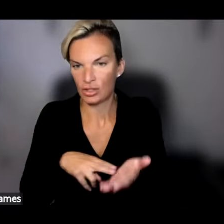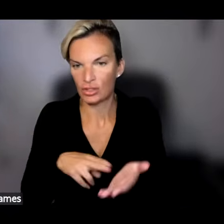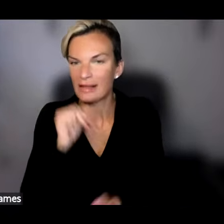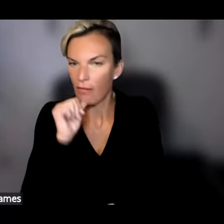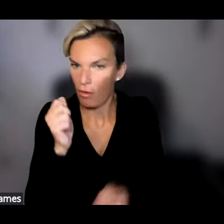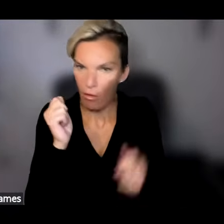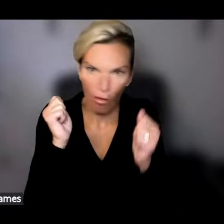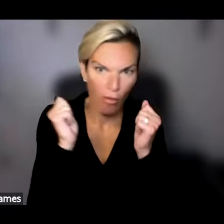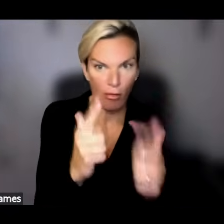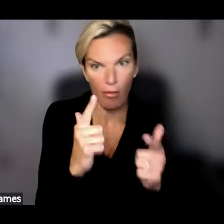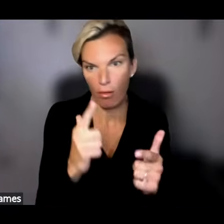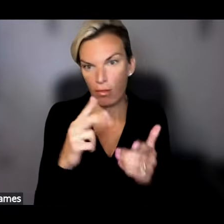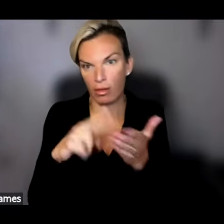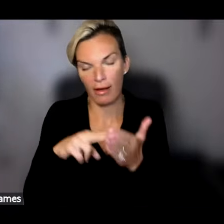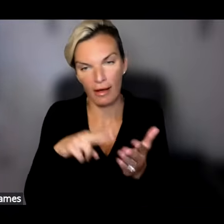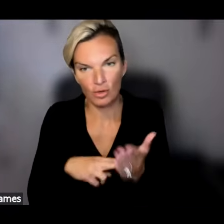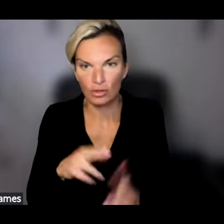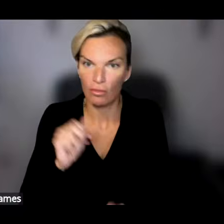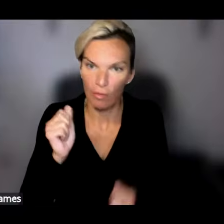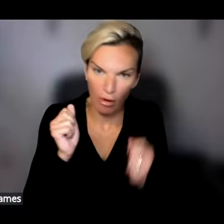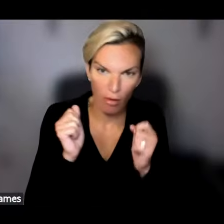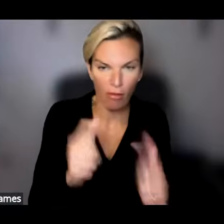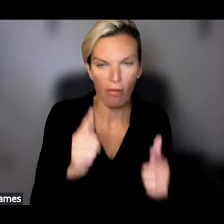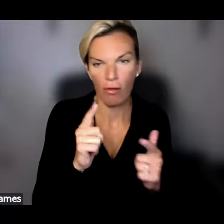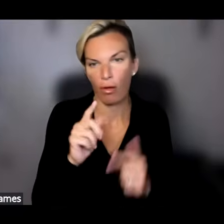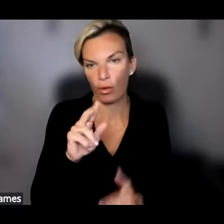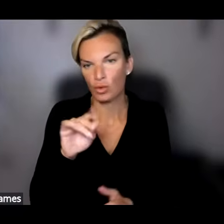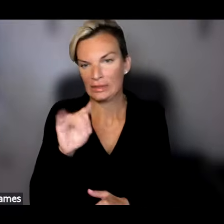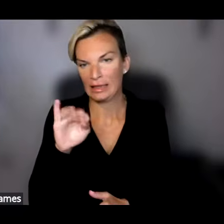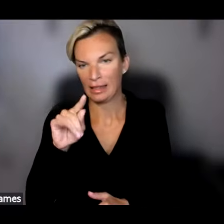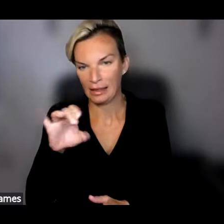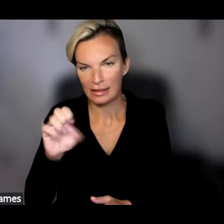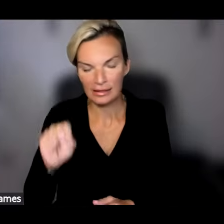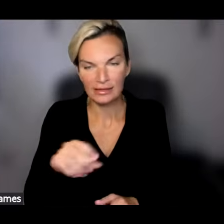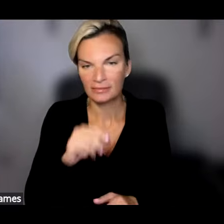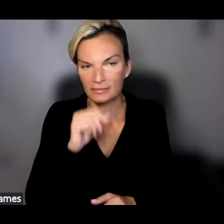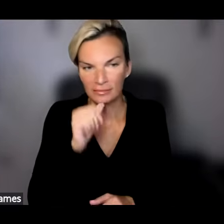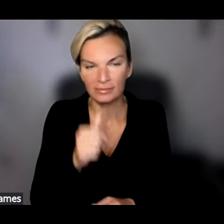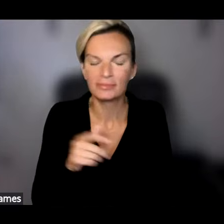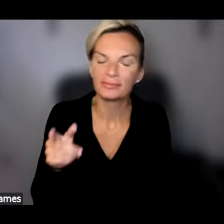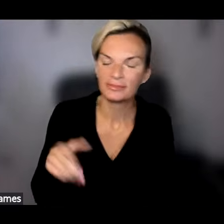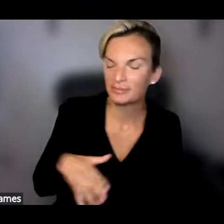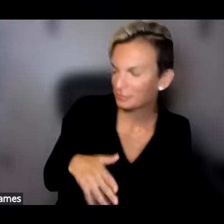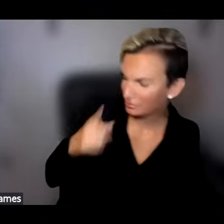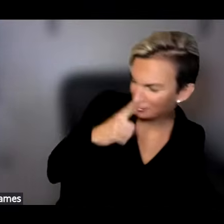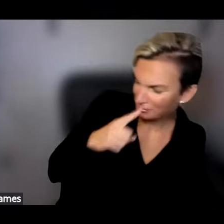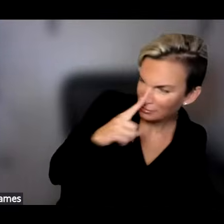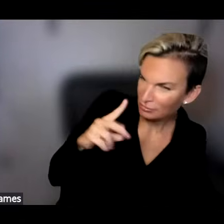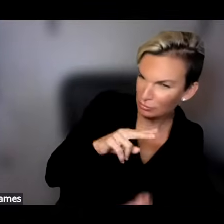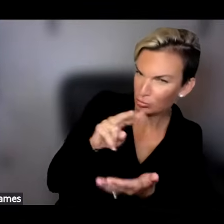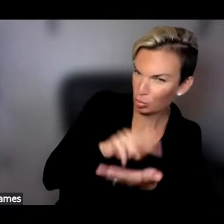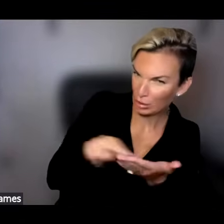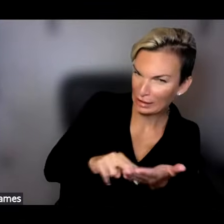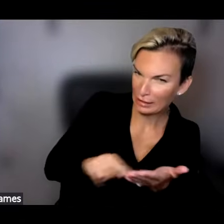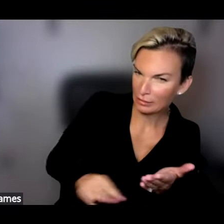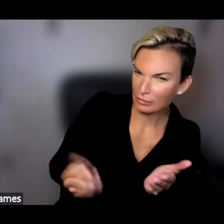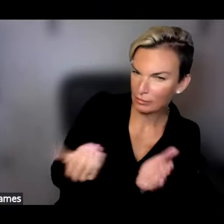all contractors. Would you read your new head? Would you read a revised caption that Yeah. you're suggesting? So I would say,